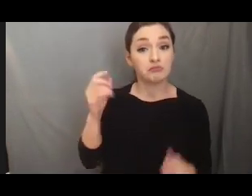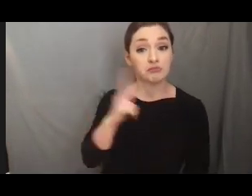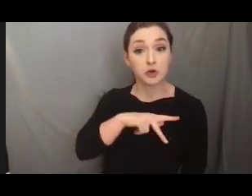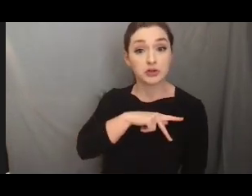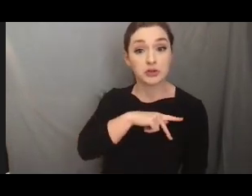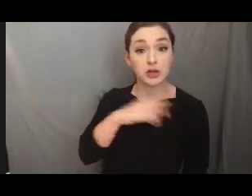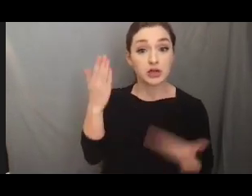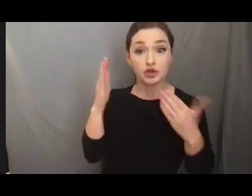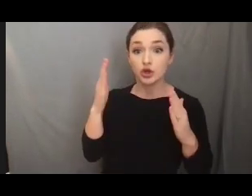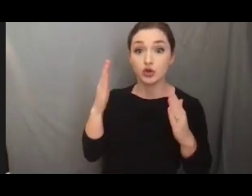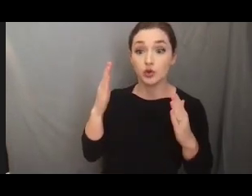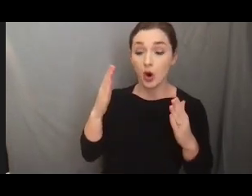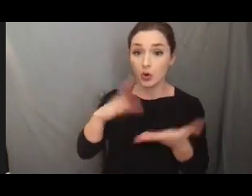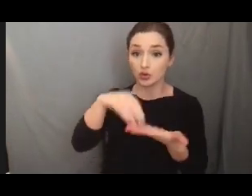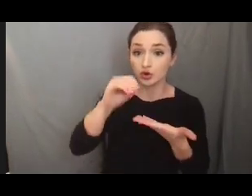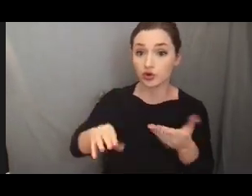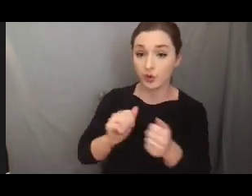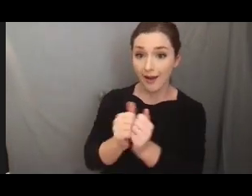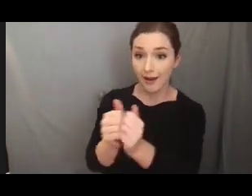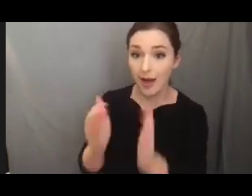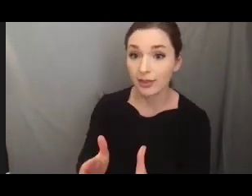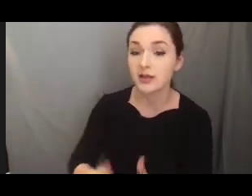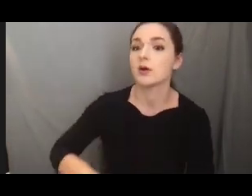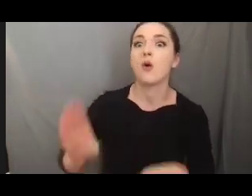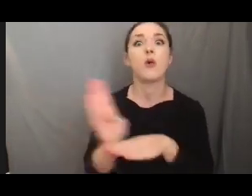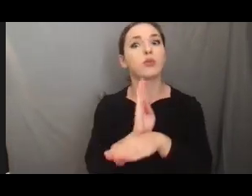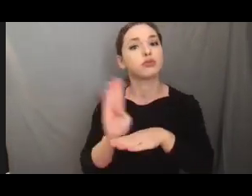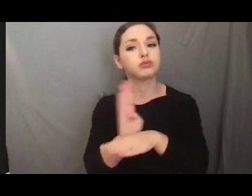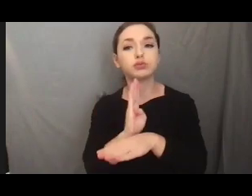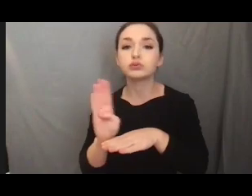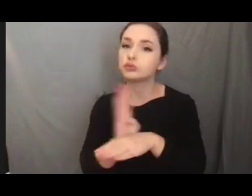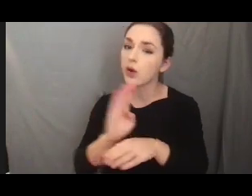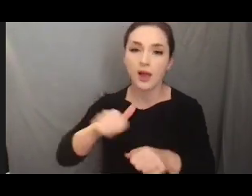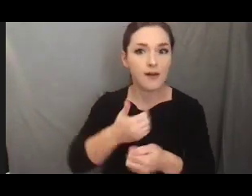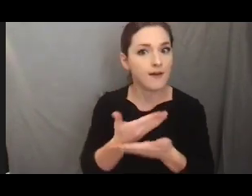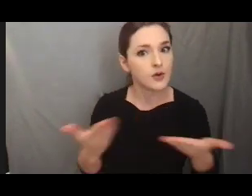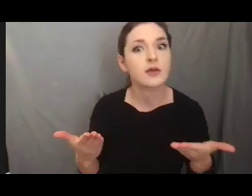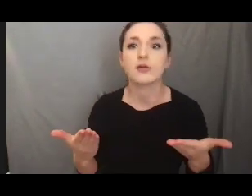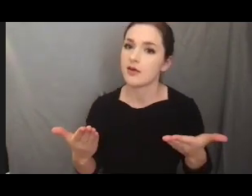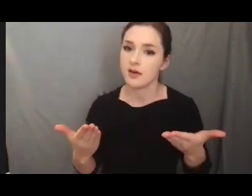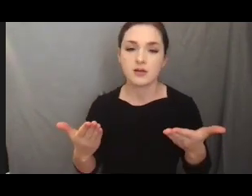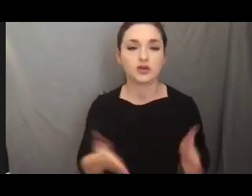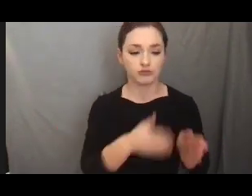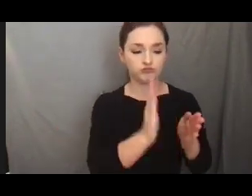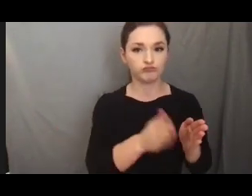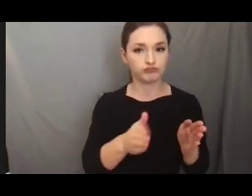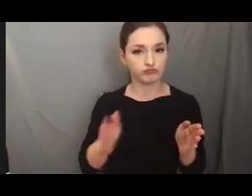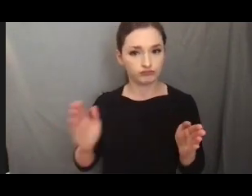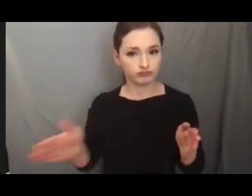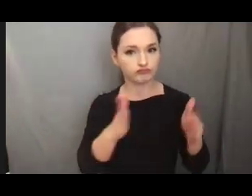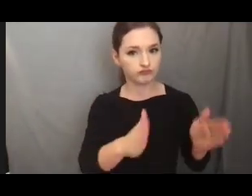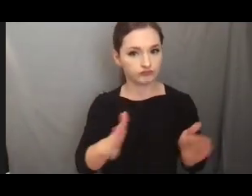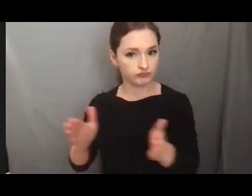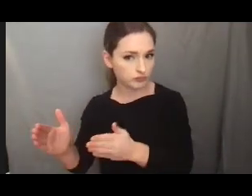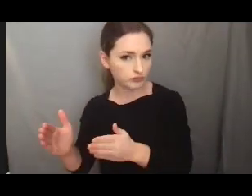practice, eating dinners. Everything is by the book, by the number. So 2 o'clock, they've got to be somewhere. 4:30, they have